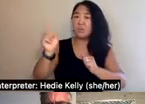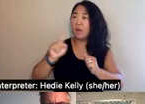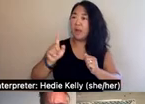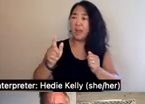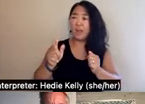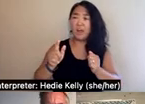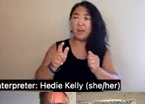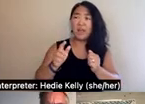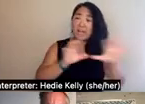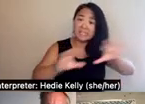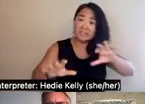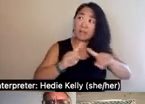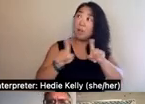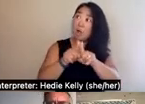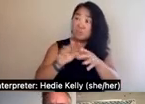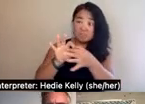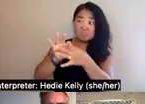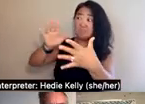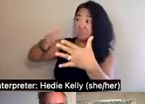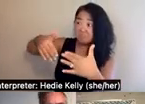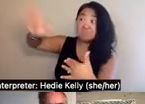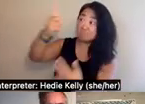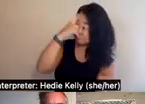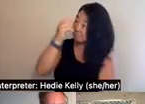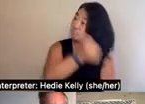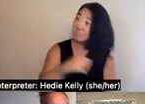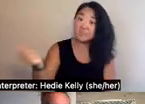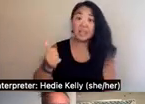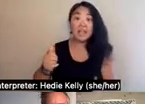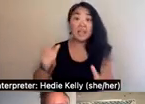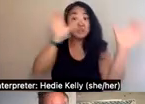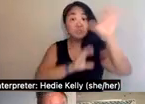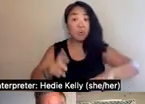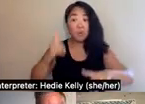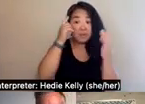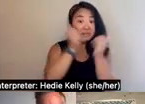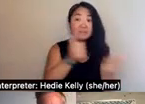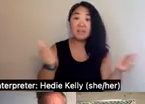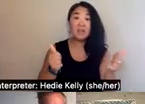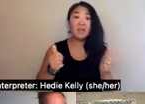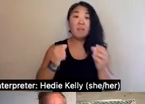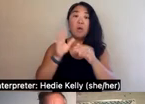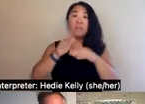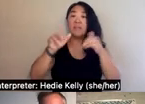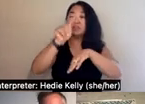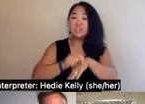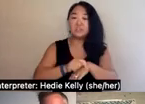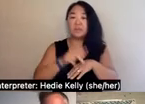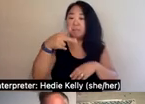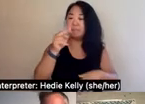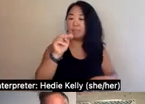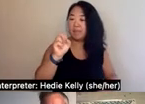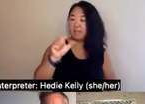go explore and see what they run into if they go a little bit further than the traditional Penn's Landing stroll on the perimeter. This is the